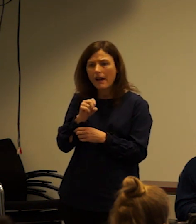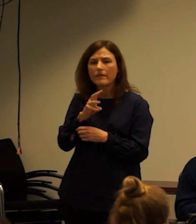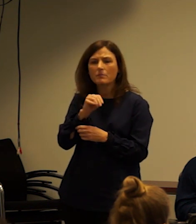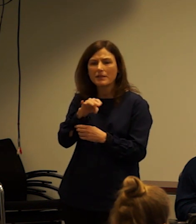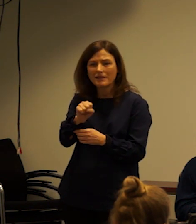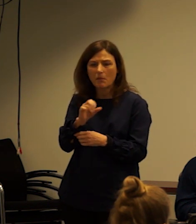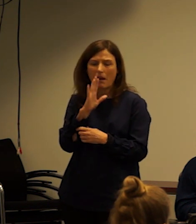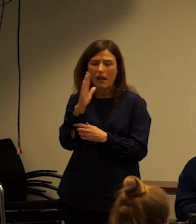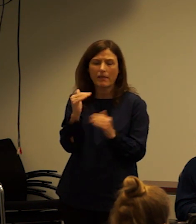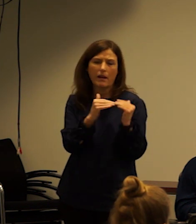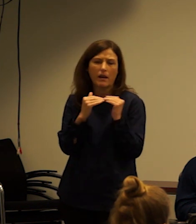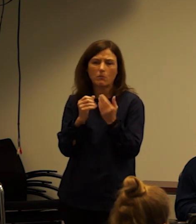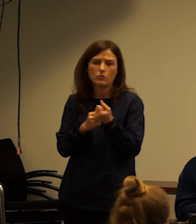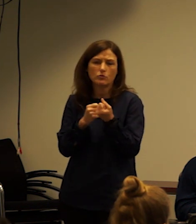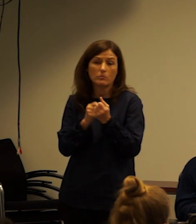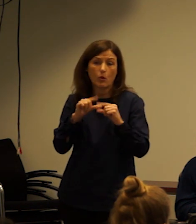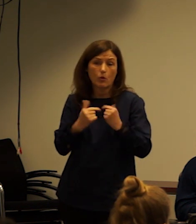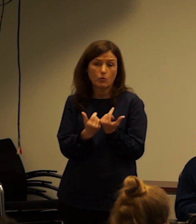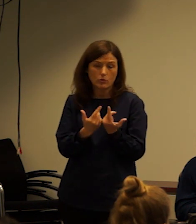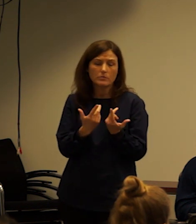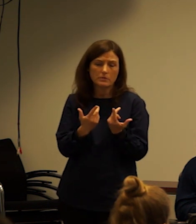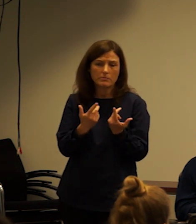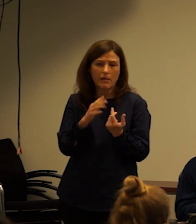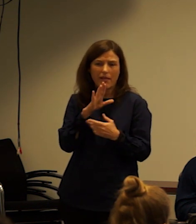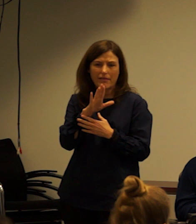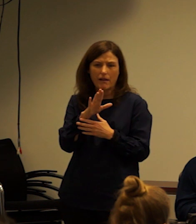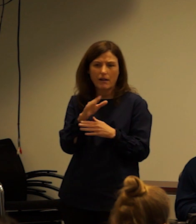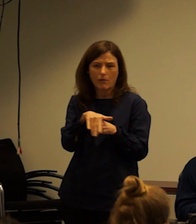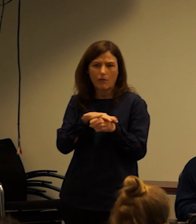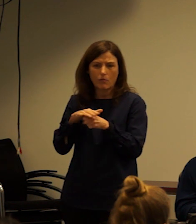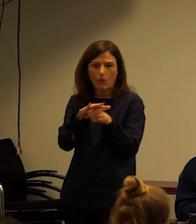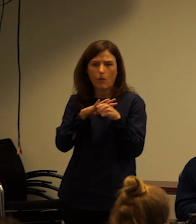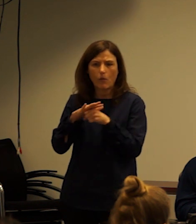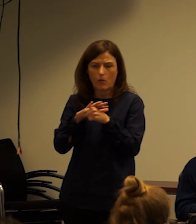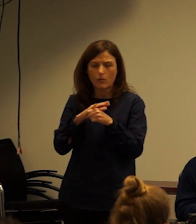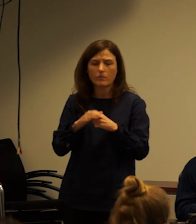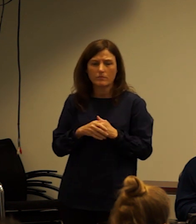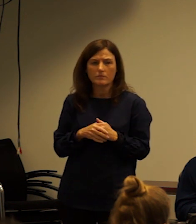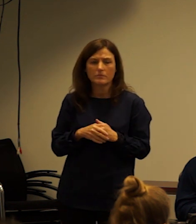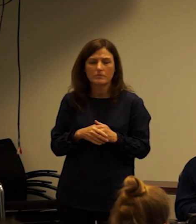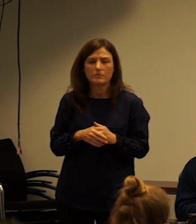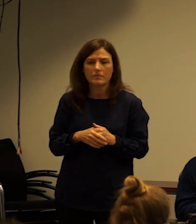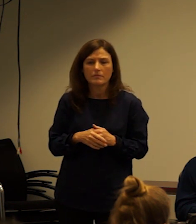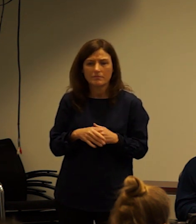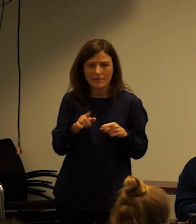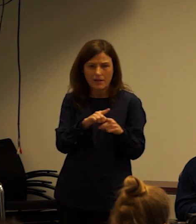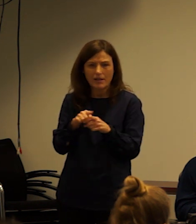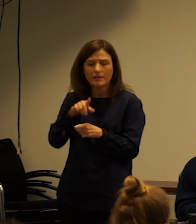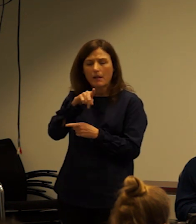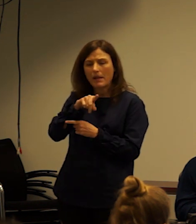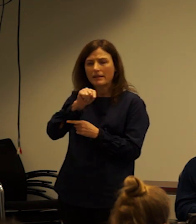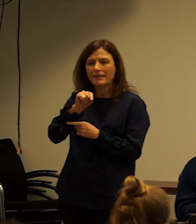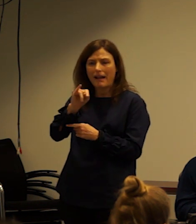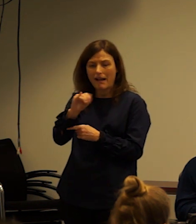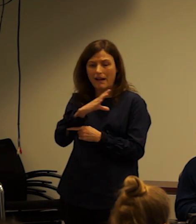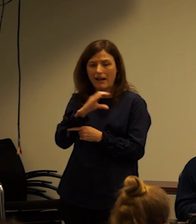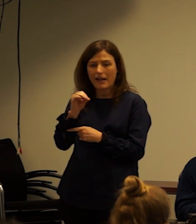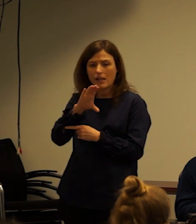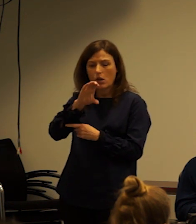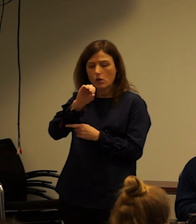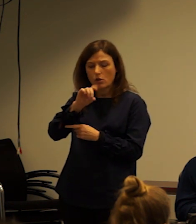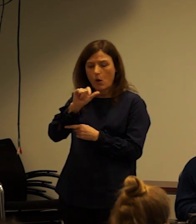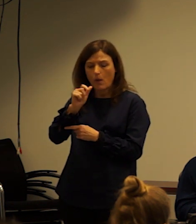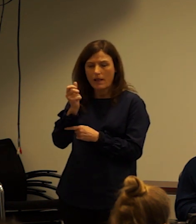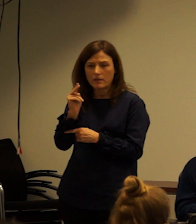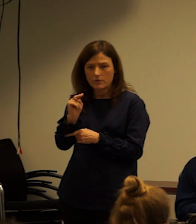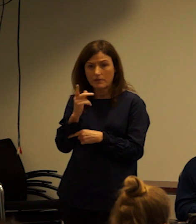in their peer support groups or something like that, in their agent in their local areas, and same for PTI and the coalition. To just, you know,